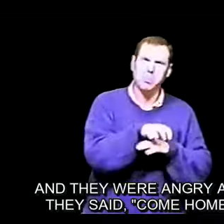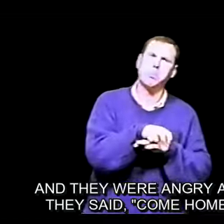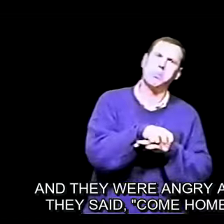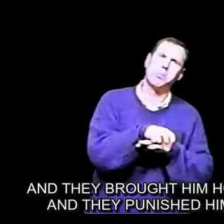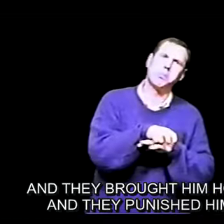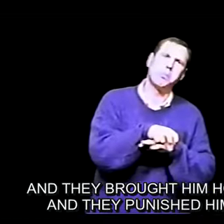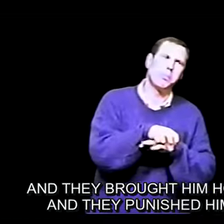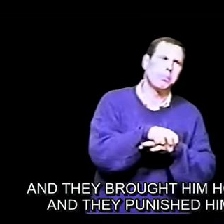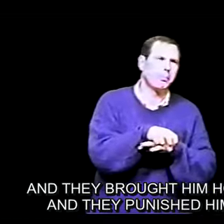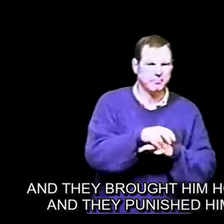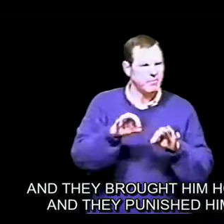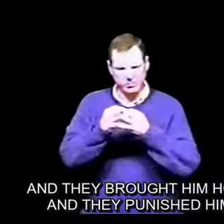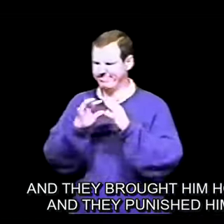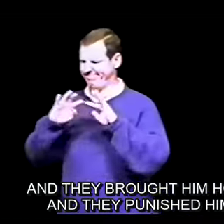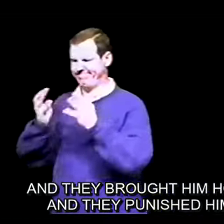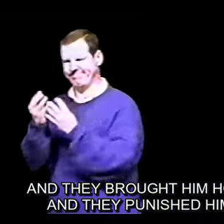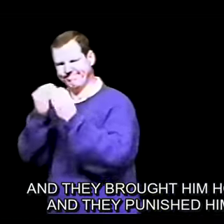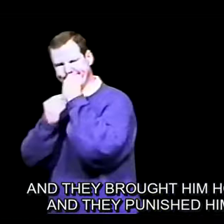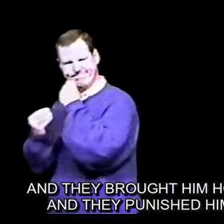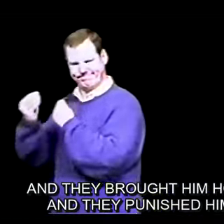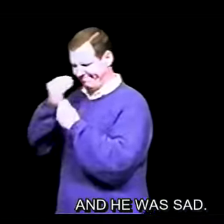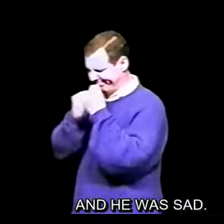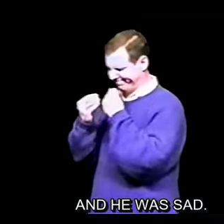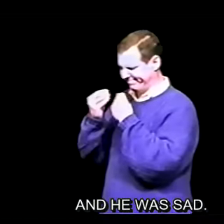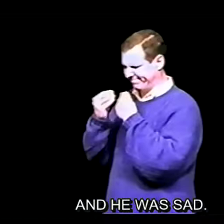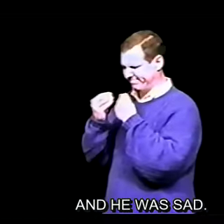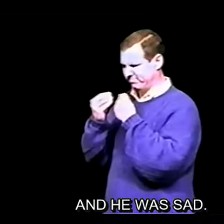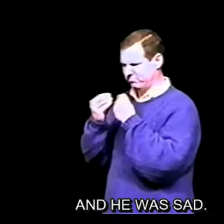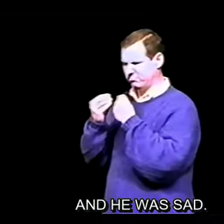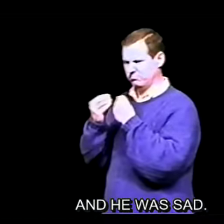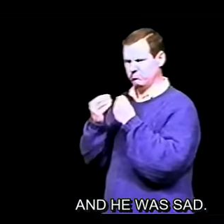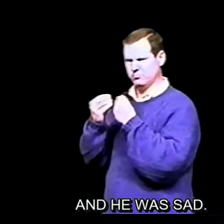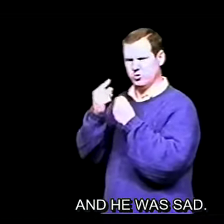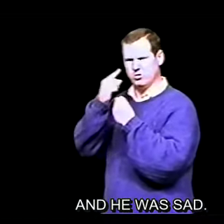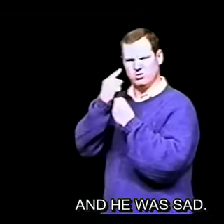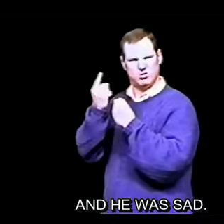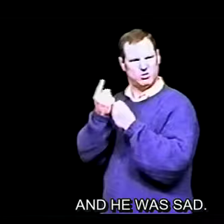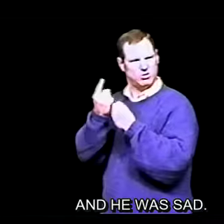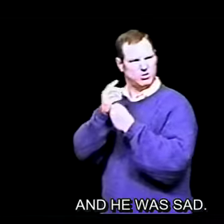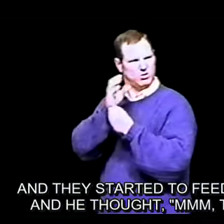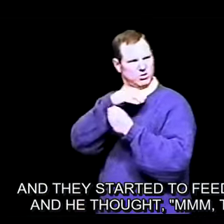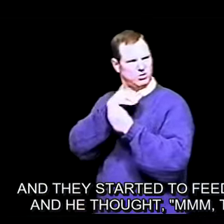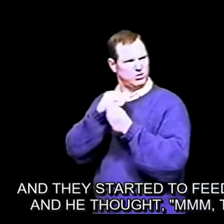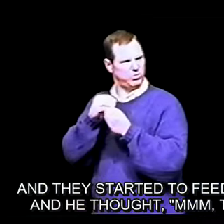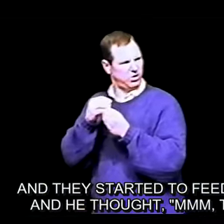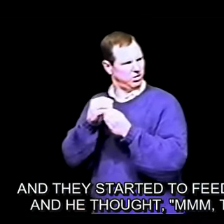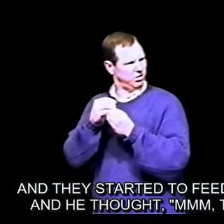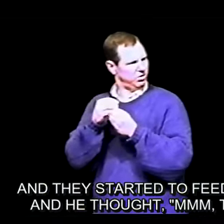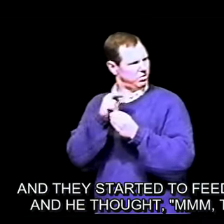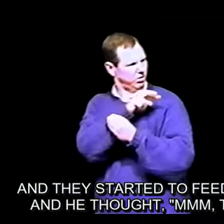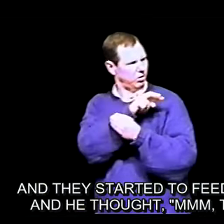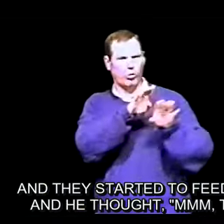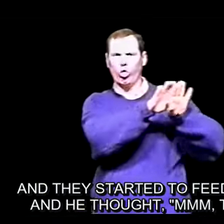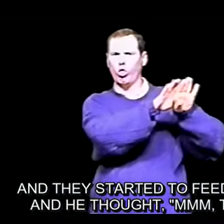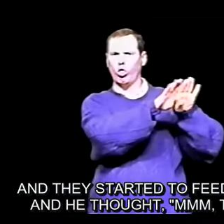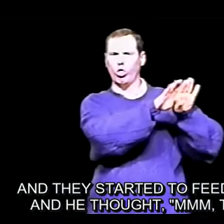home, and they punished him. And he was sad. And they started to feed him, and he